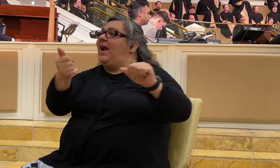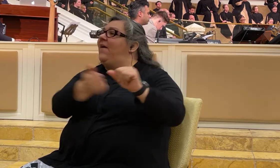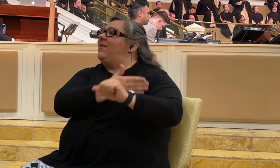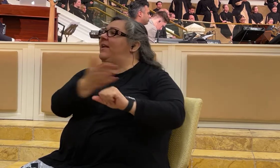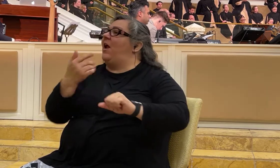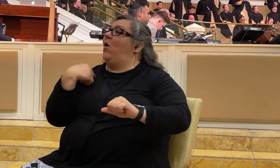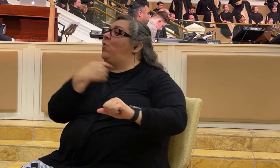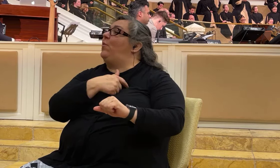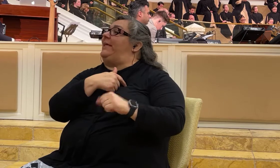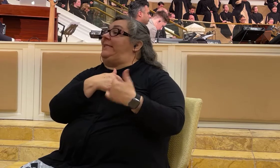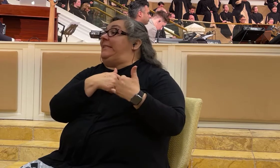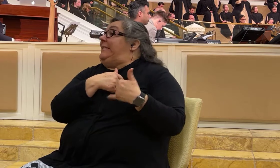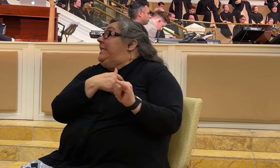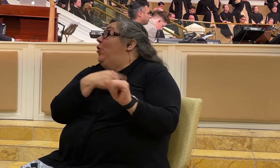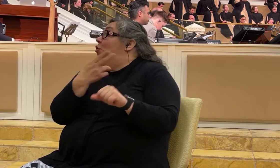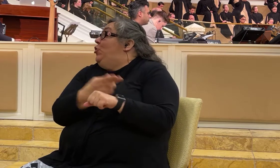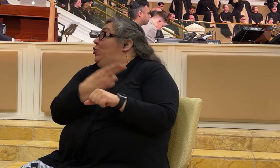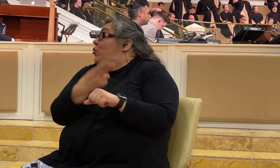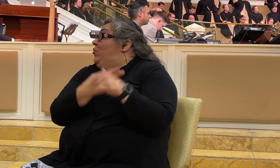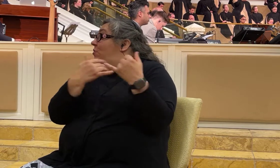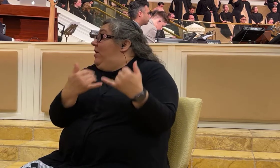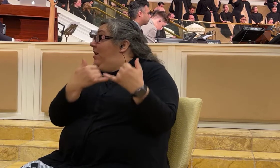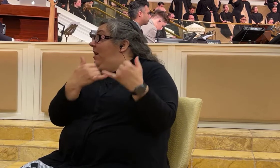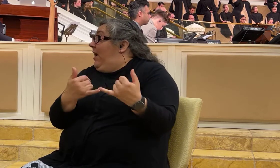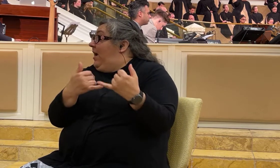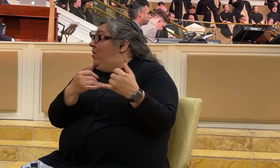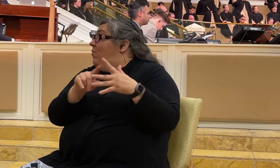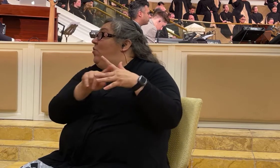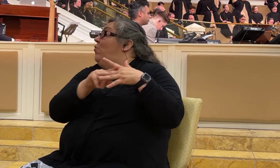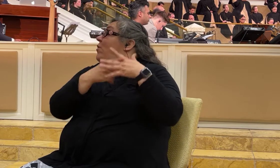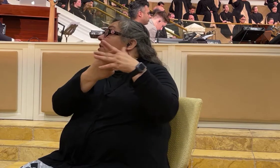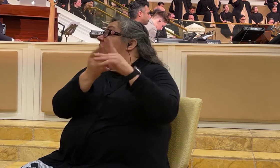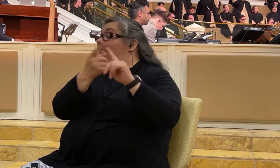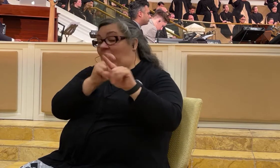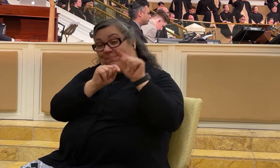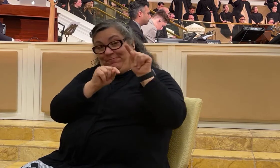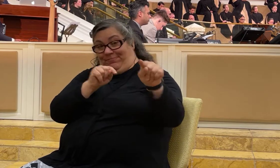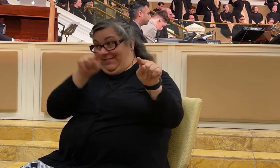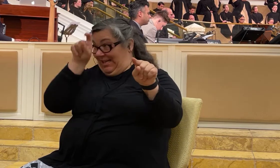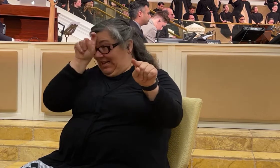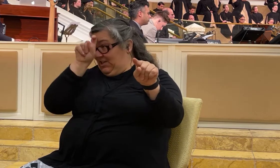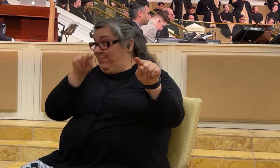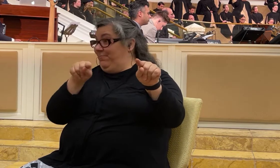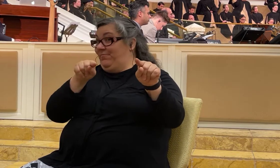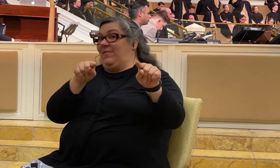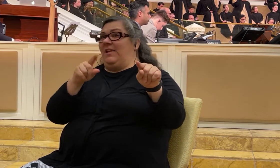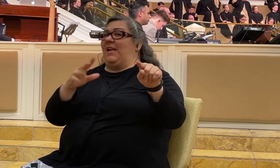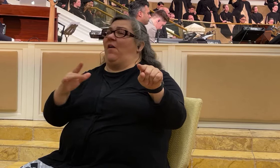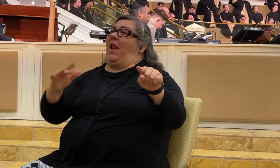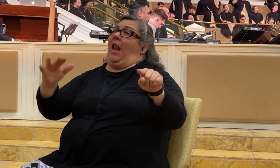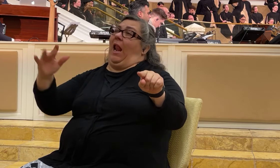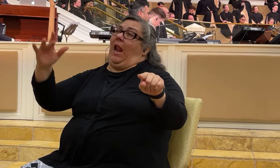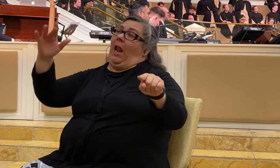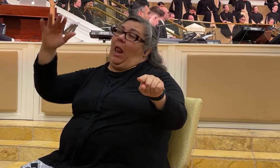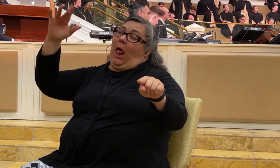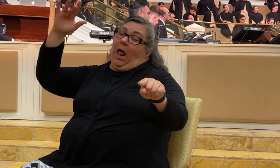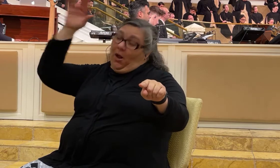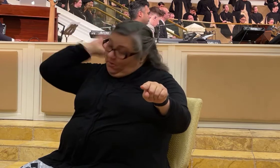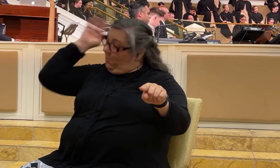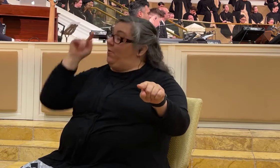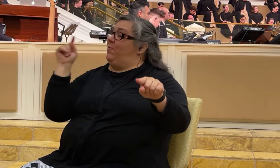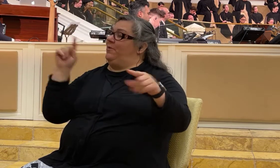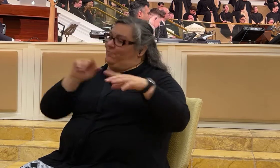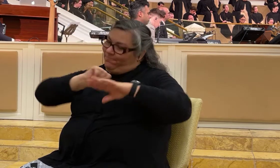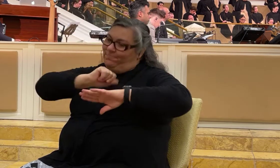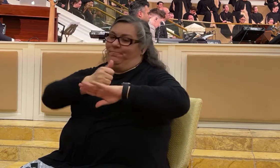still use derive their original names from Egypt thousands of years ago.